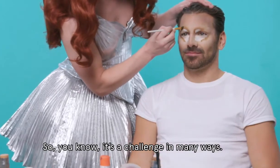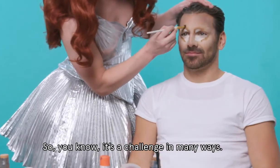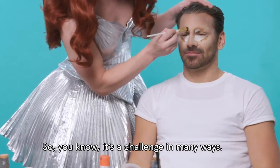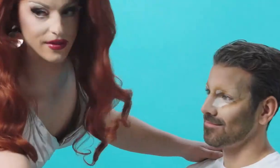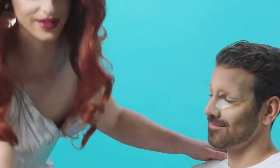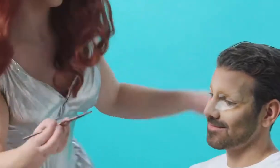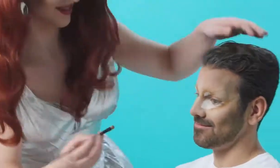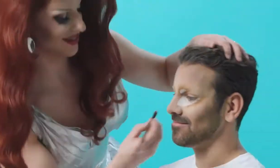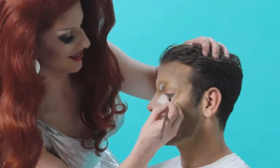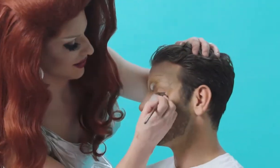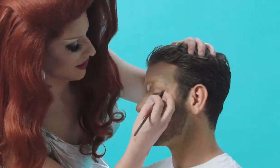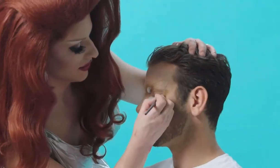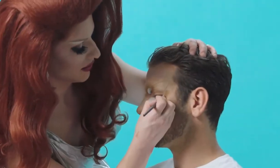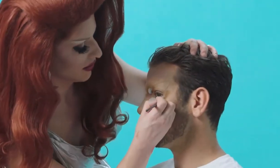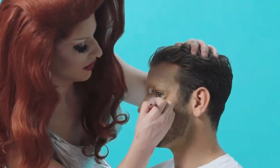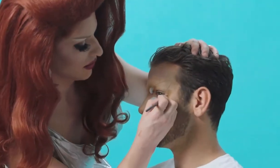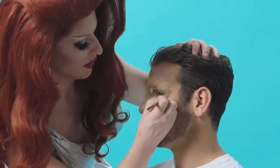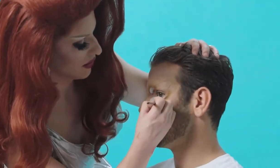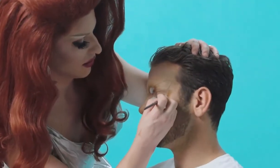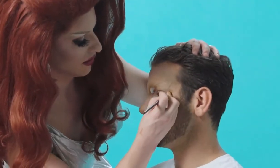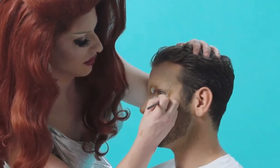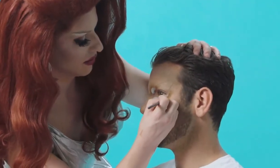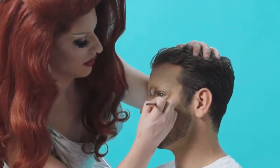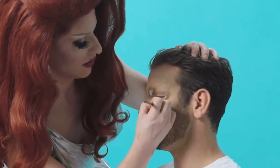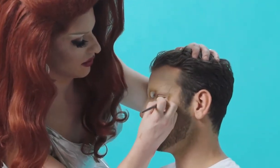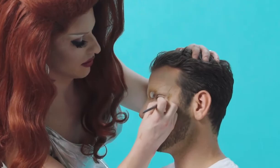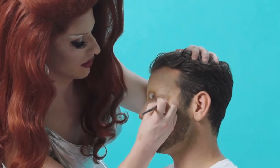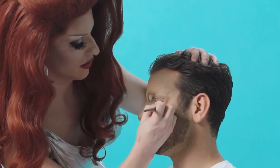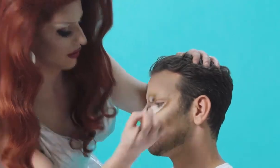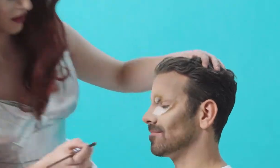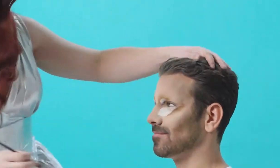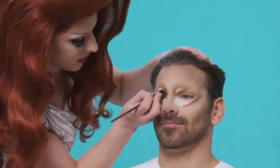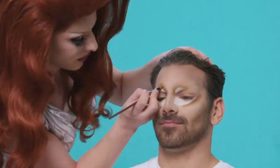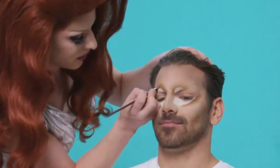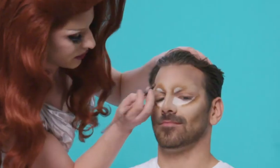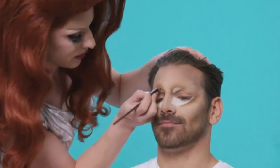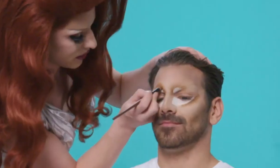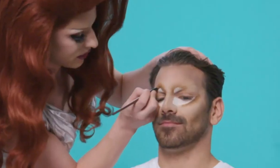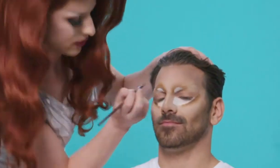ways. It's that way for queer people, for people in the trans